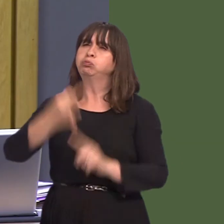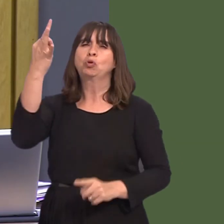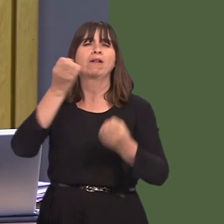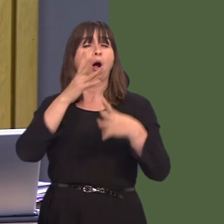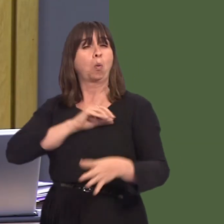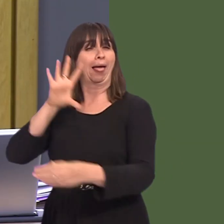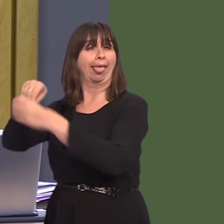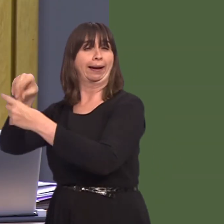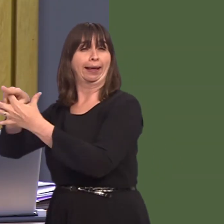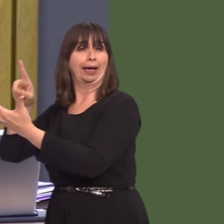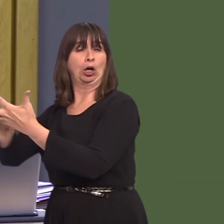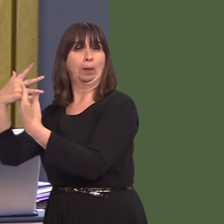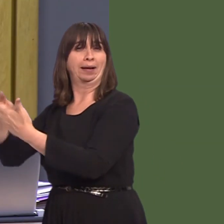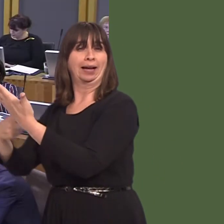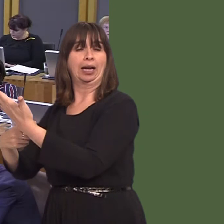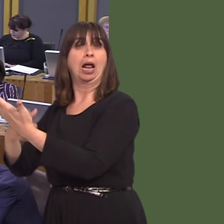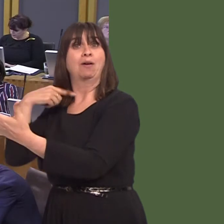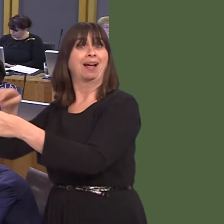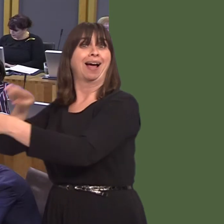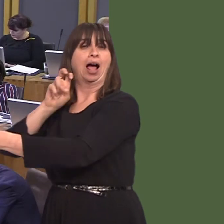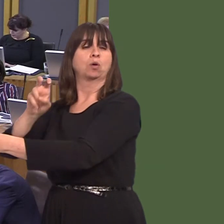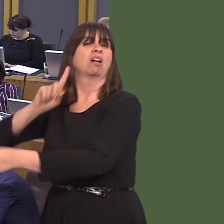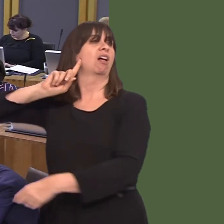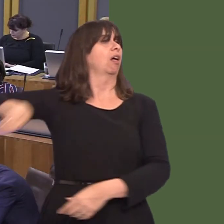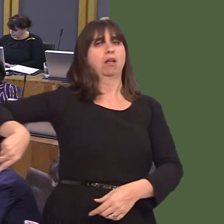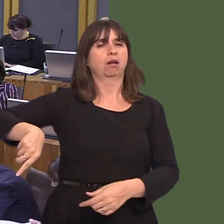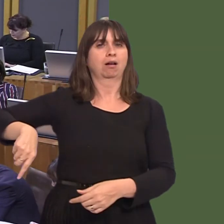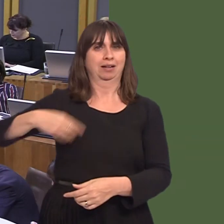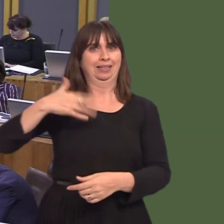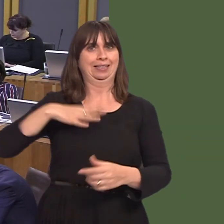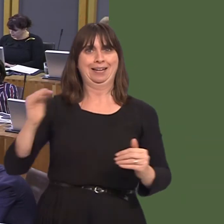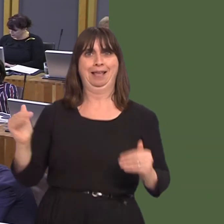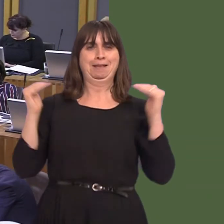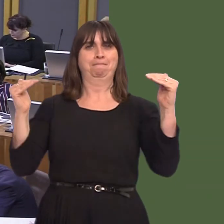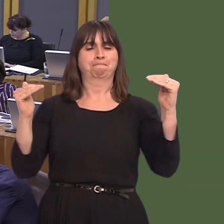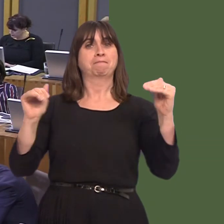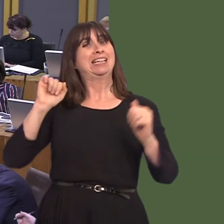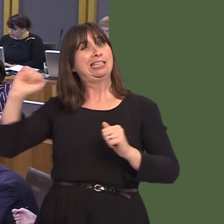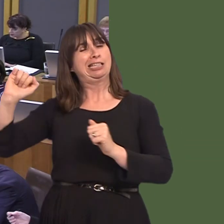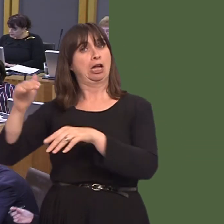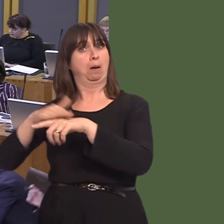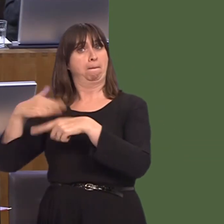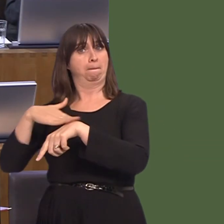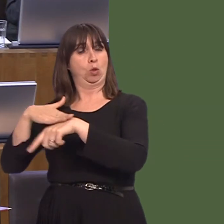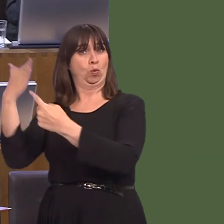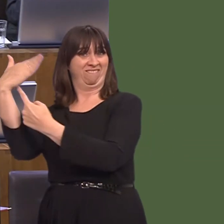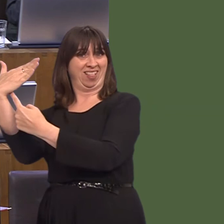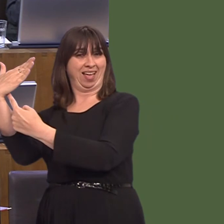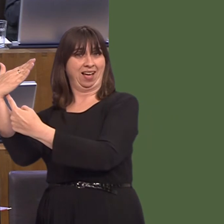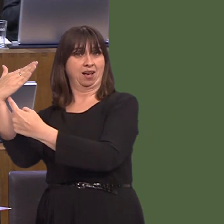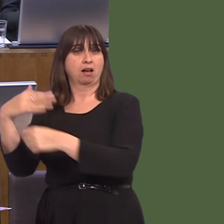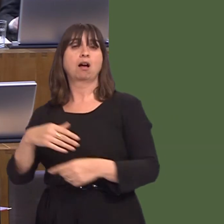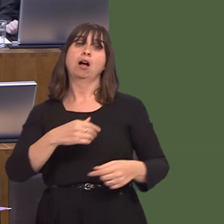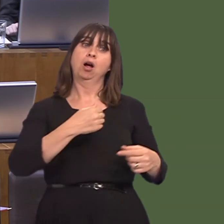should be is going back to those days. In terms of blue flag beaches, I very much welcome the fact that I have nearly 10% of them in my own